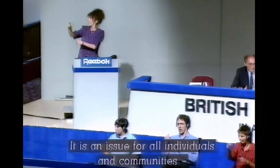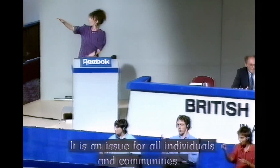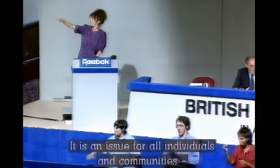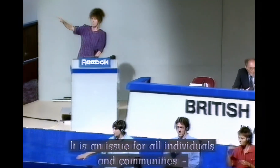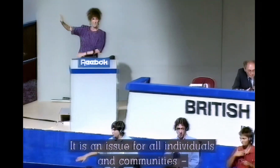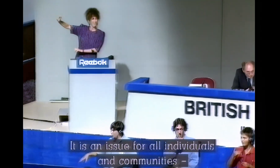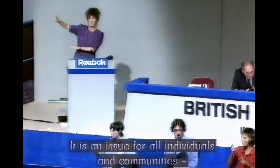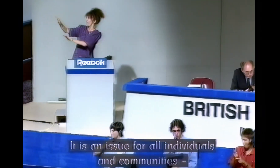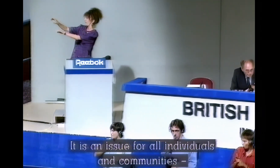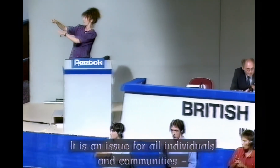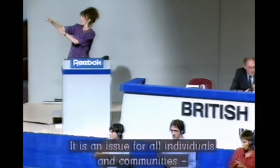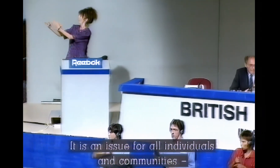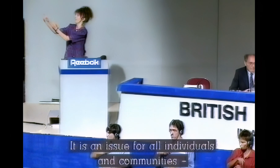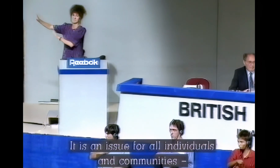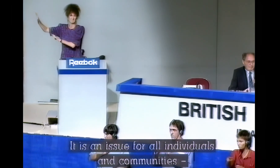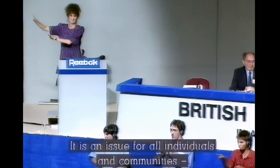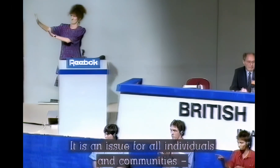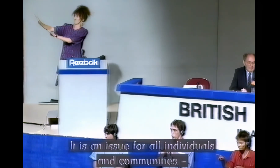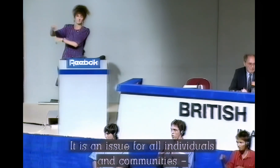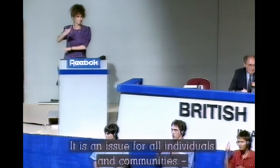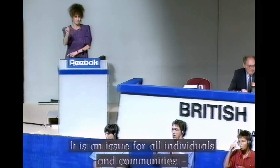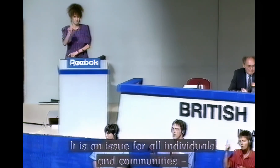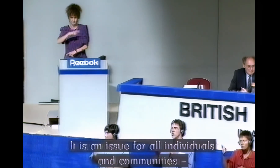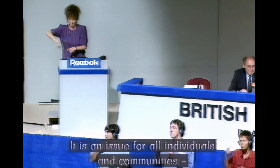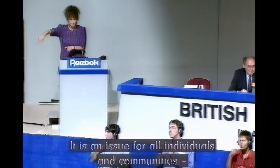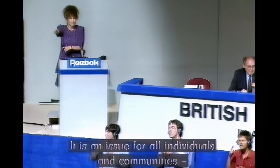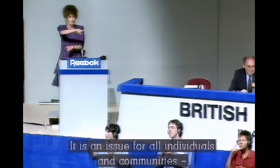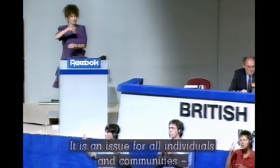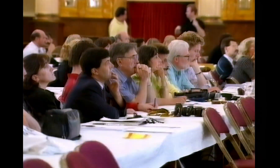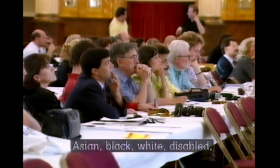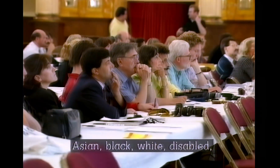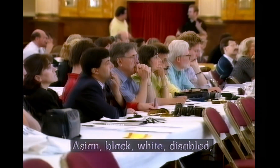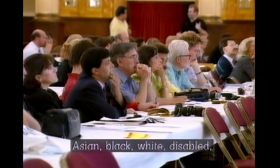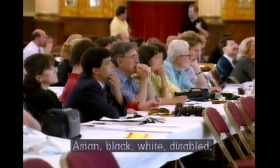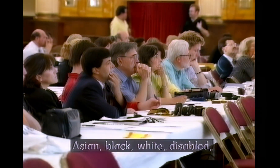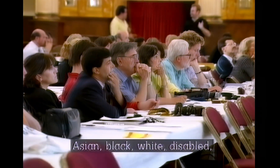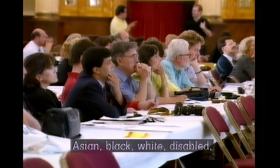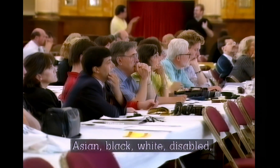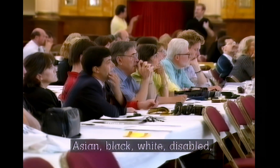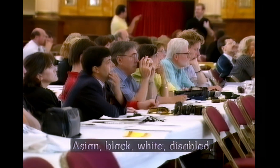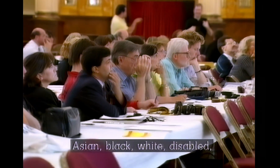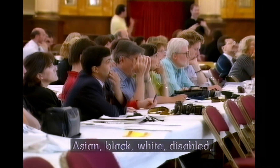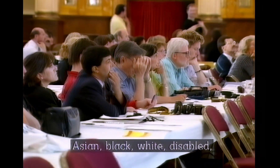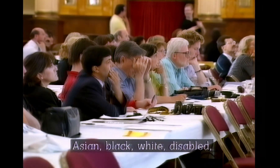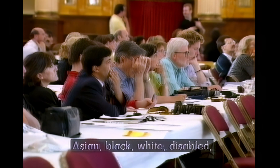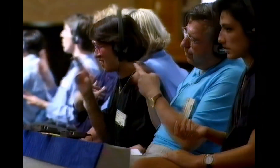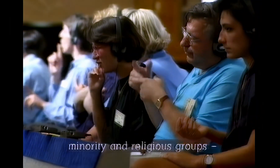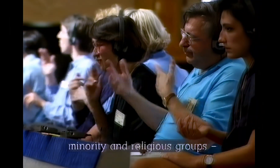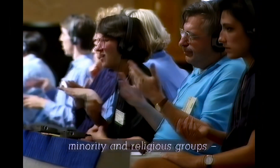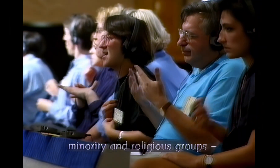all individuals and communities. Asian, black, white, disabled, minority and religious